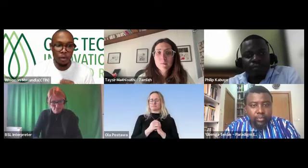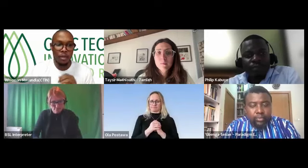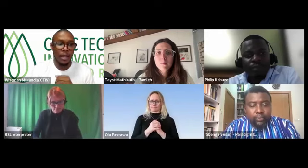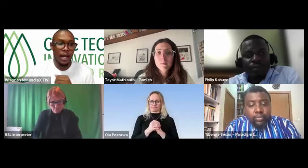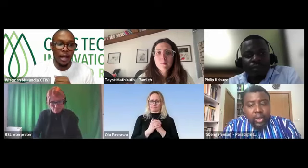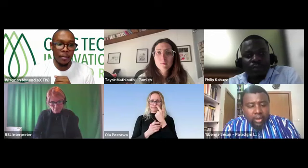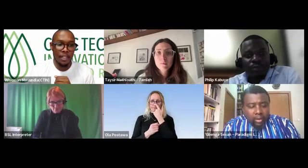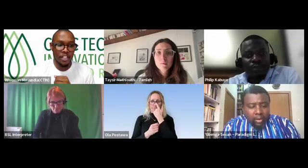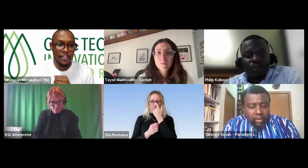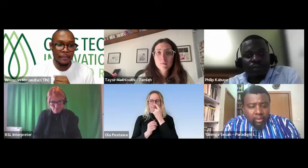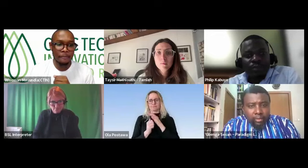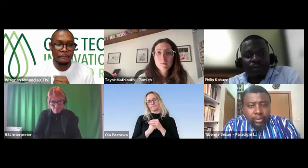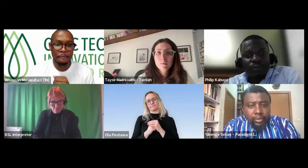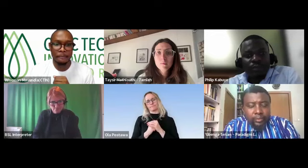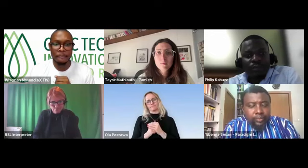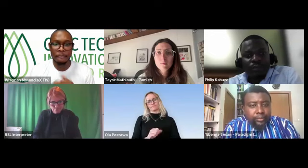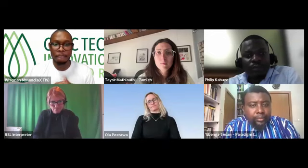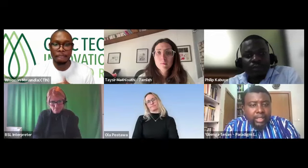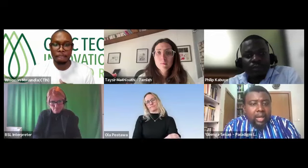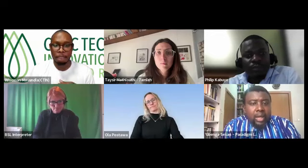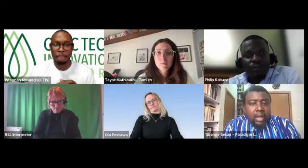last question from the chat?